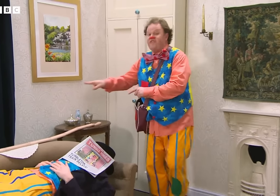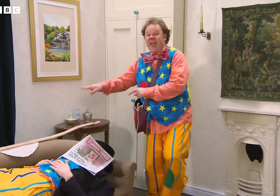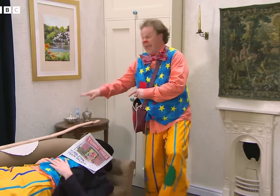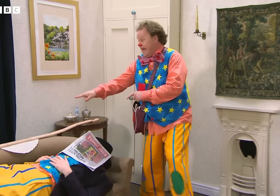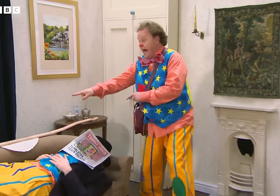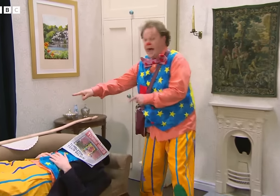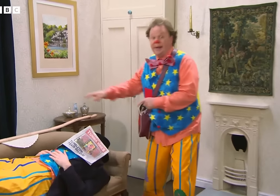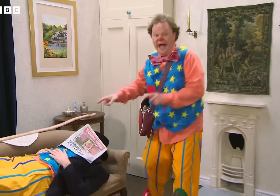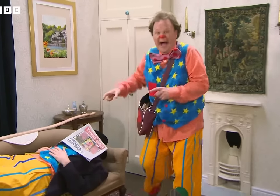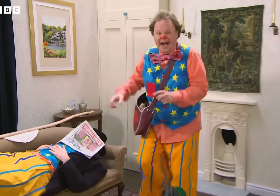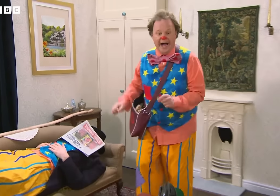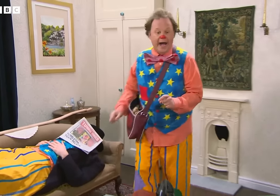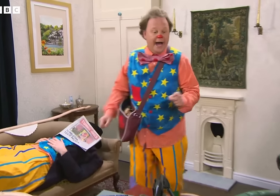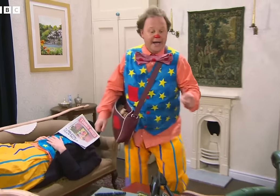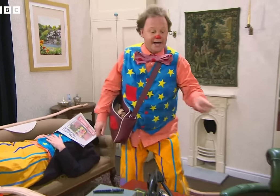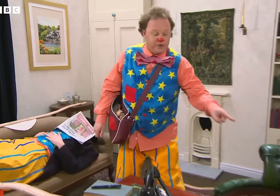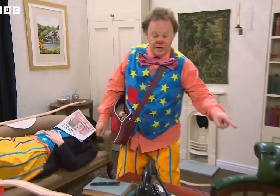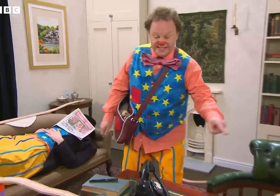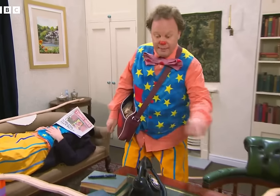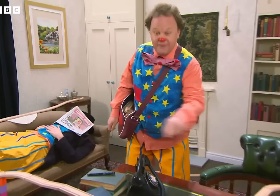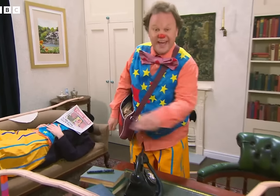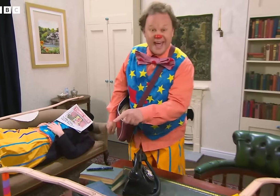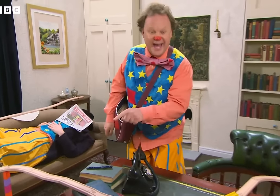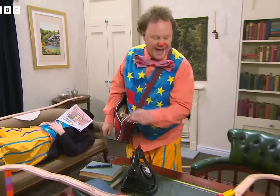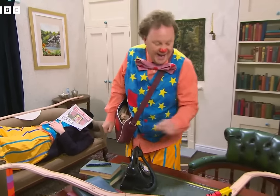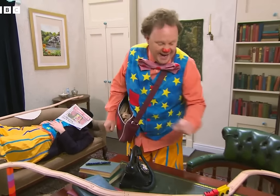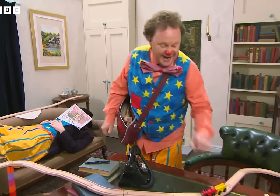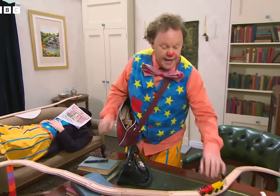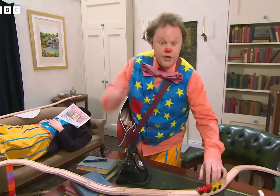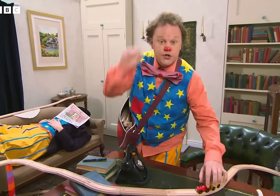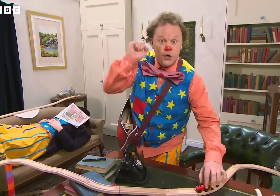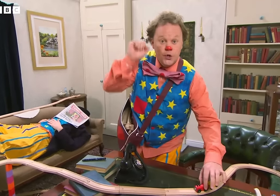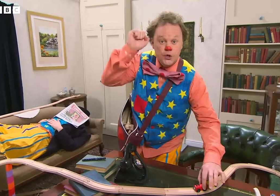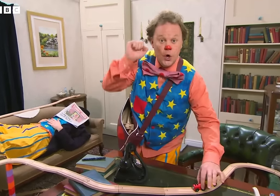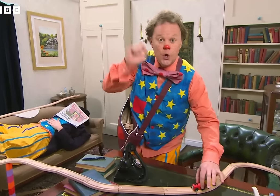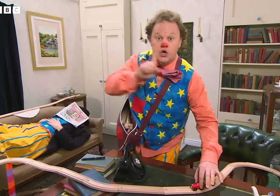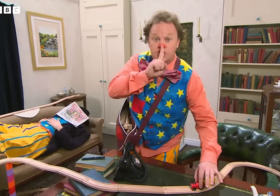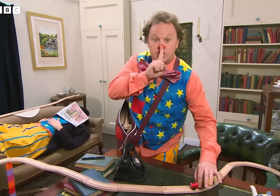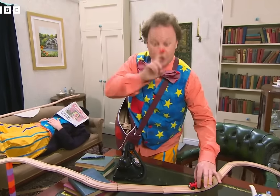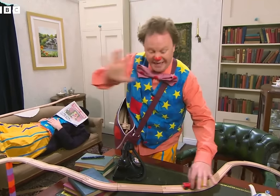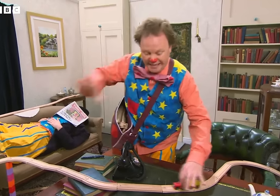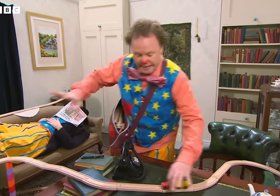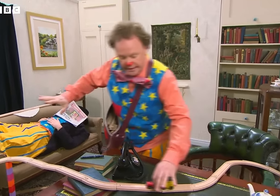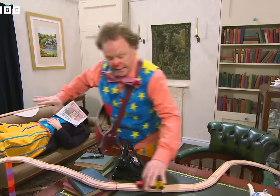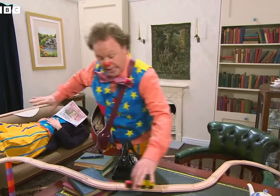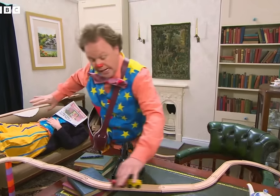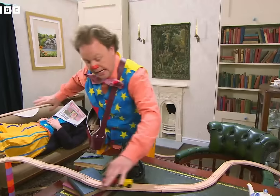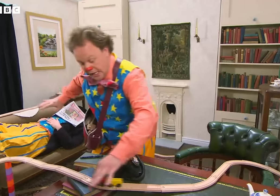over here. And I've got some over here. Choo-choo! Shh!